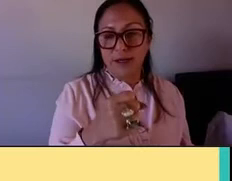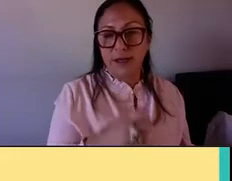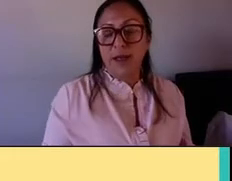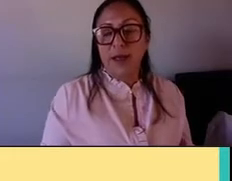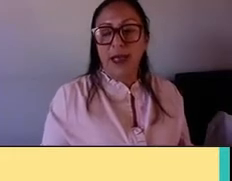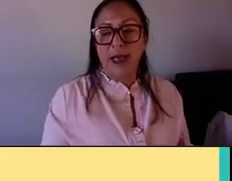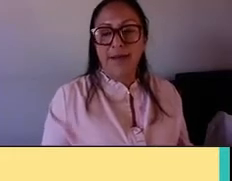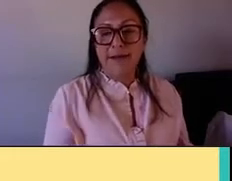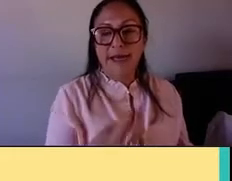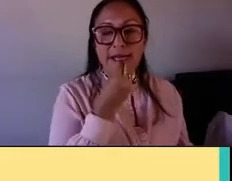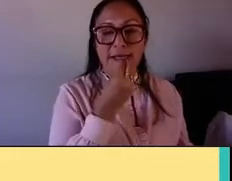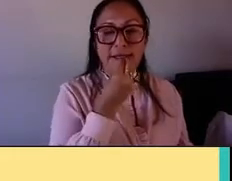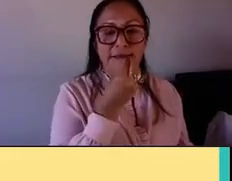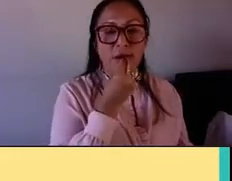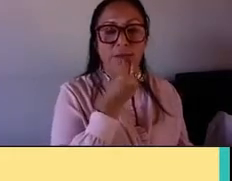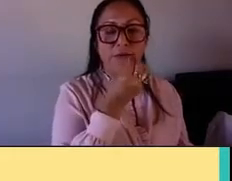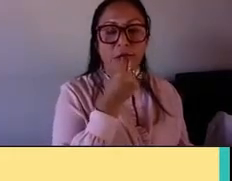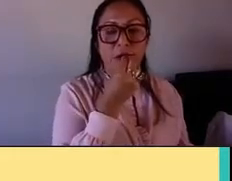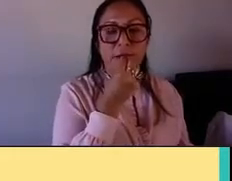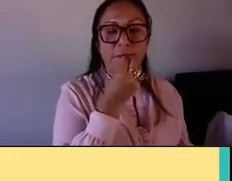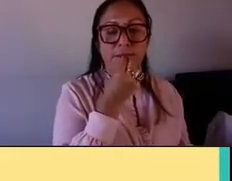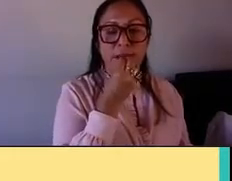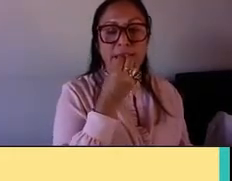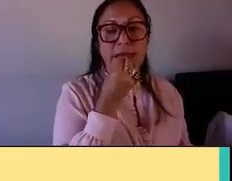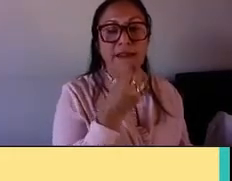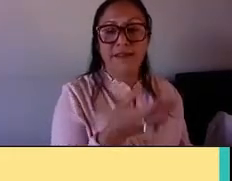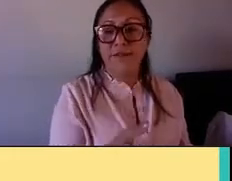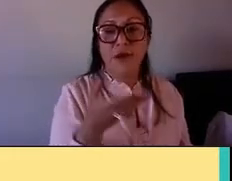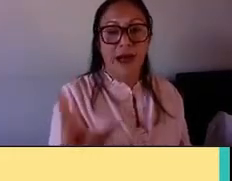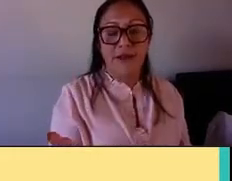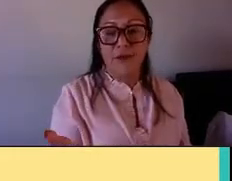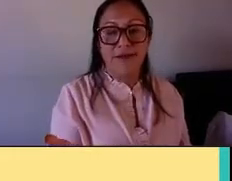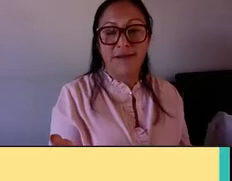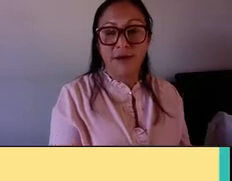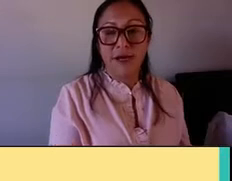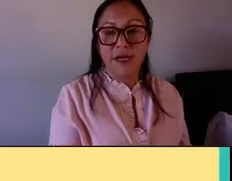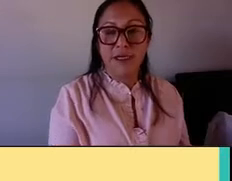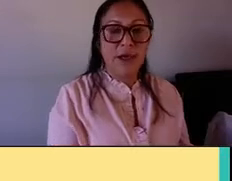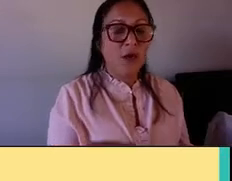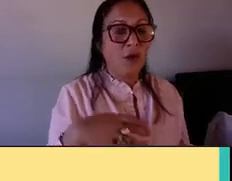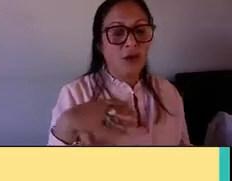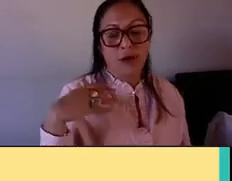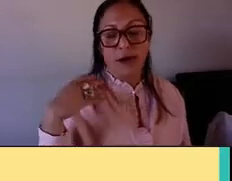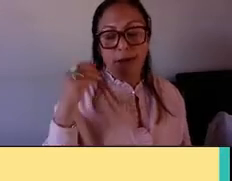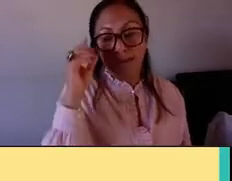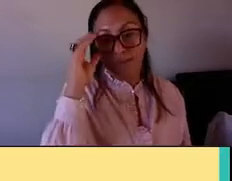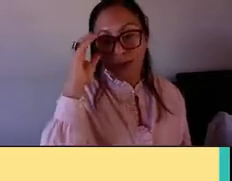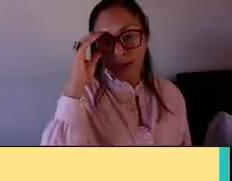milk. And eat. So right before a baby eats, if they're having rice cereal